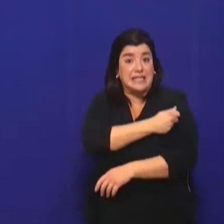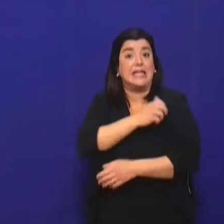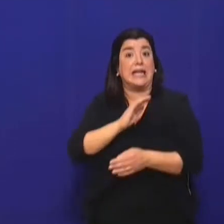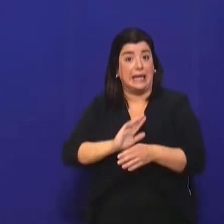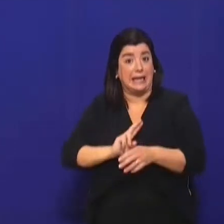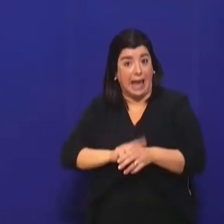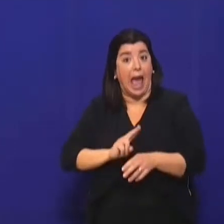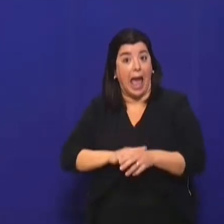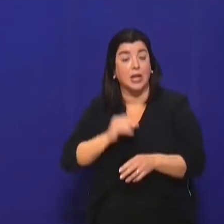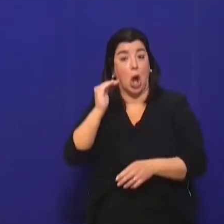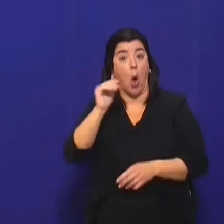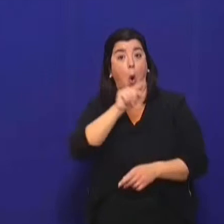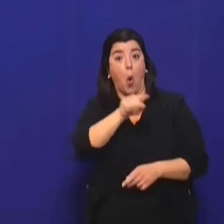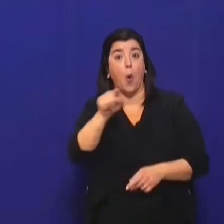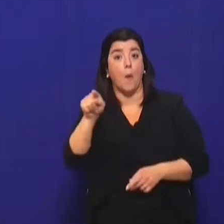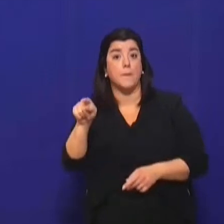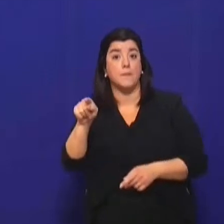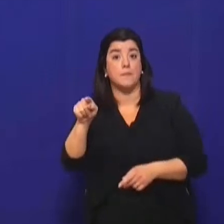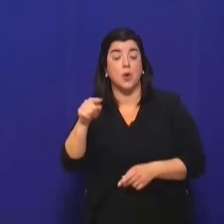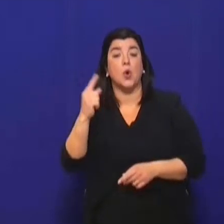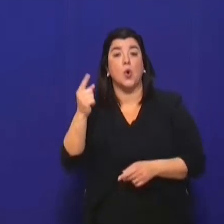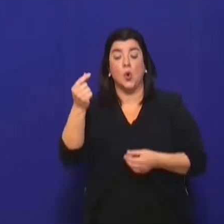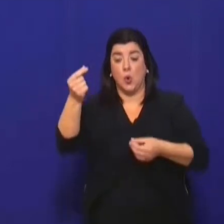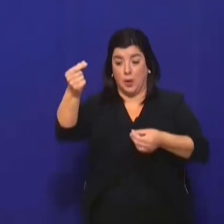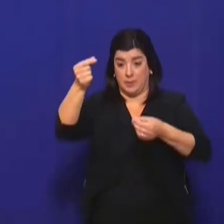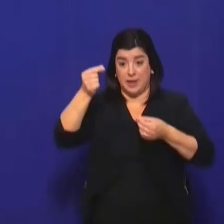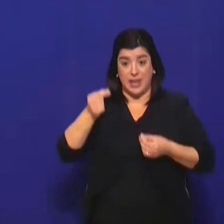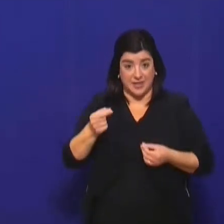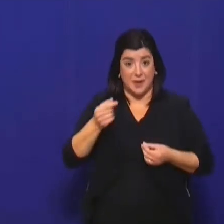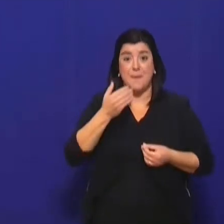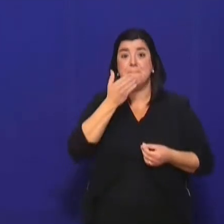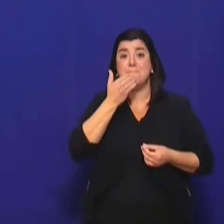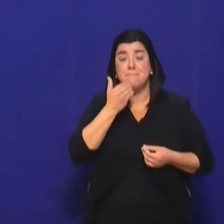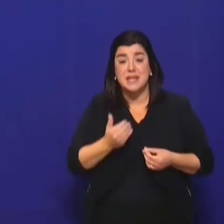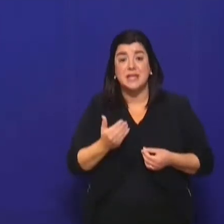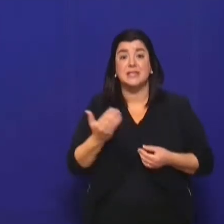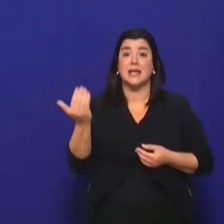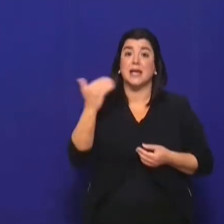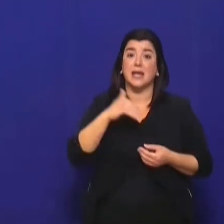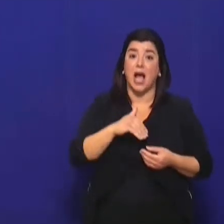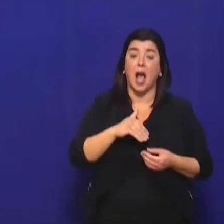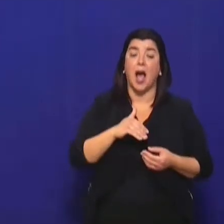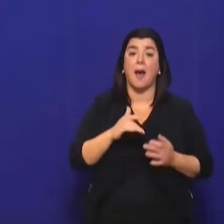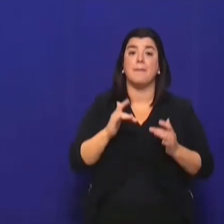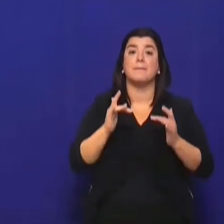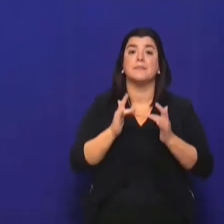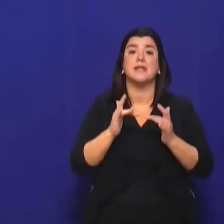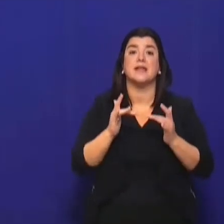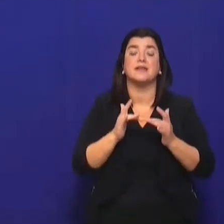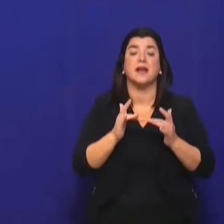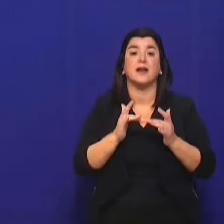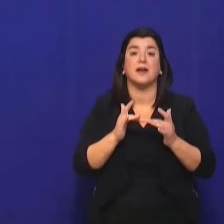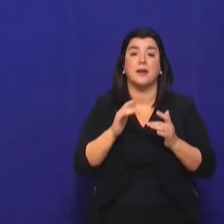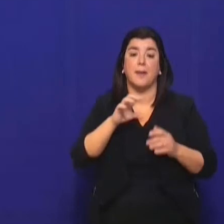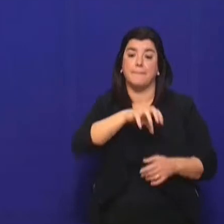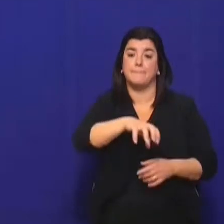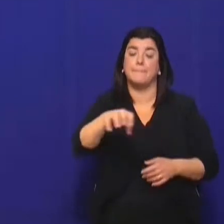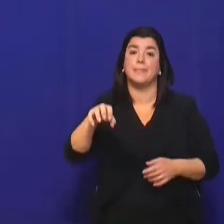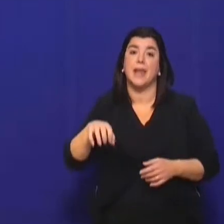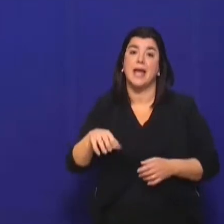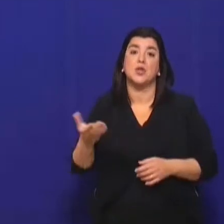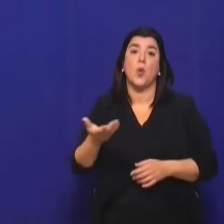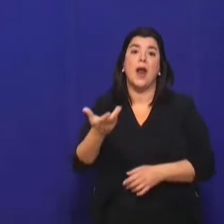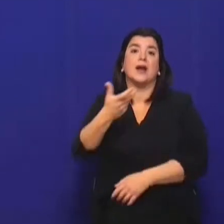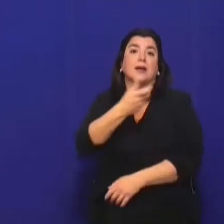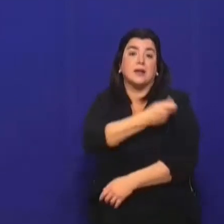those people who have received the letter to come to the centers we have offered you the vaccination,